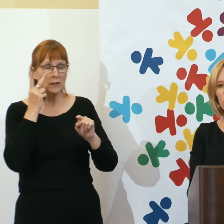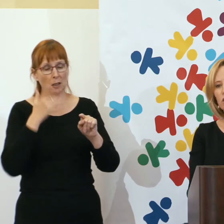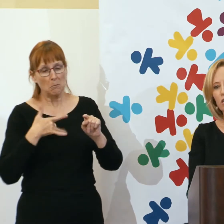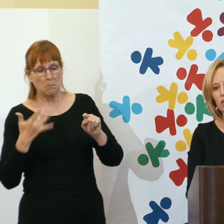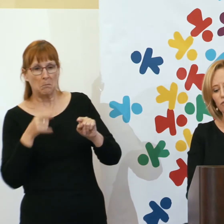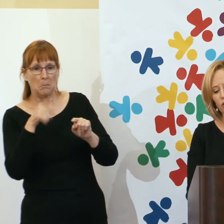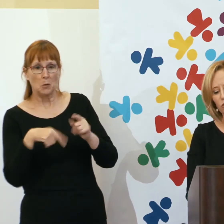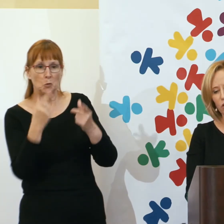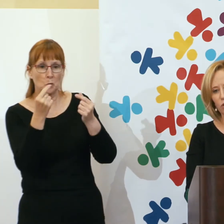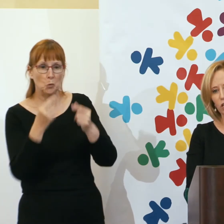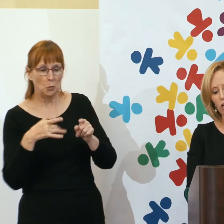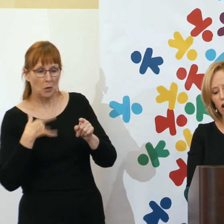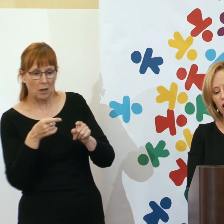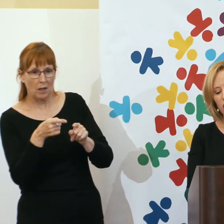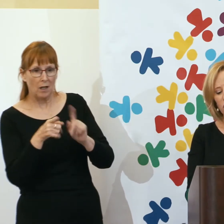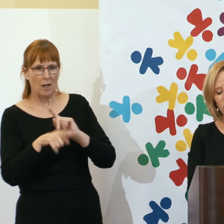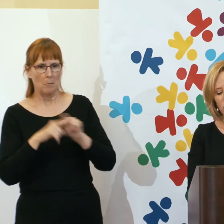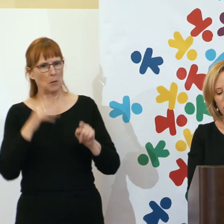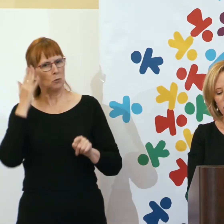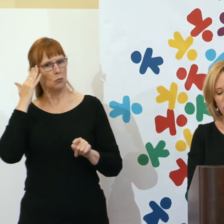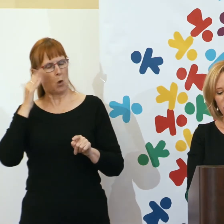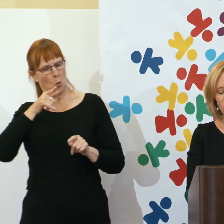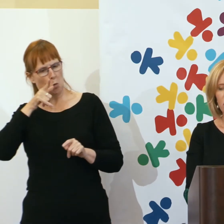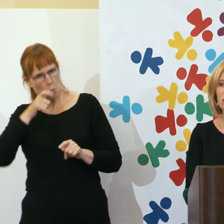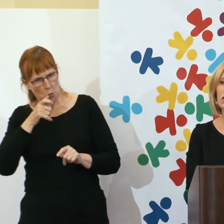a person for who they really are?